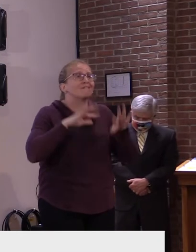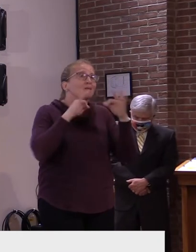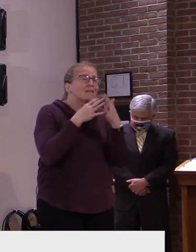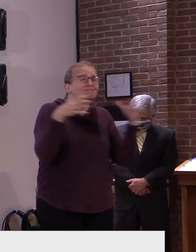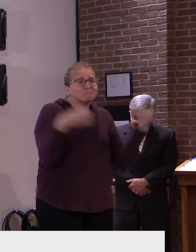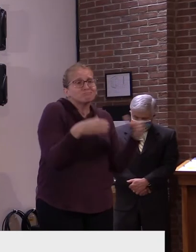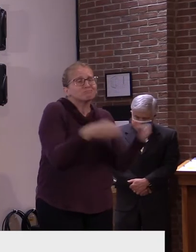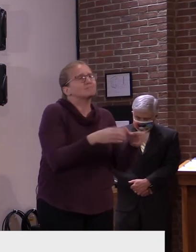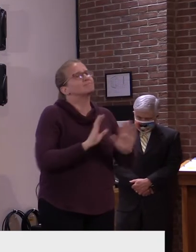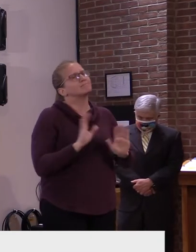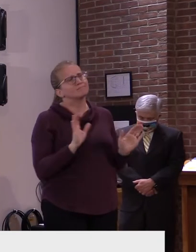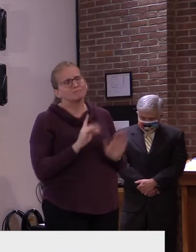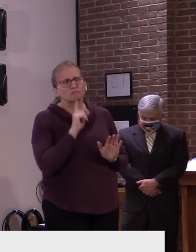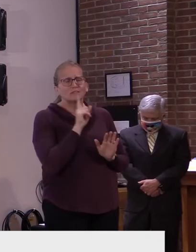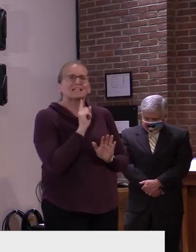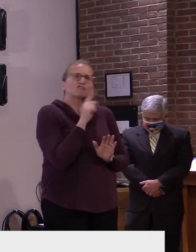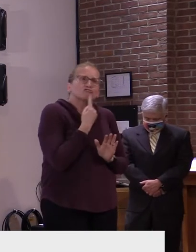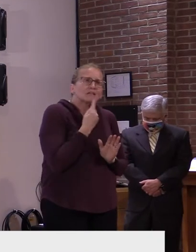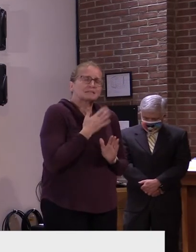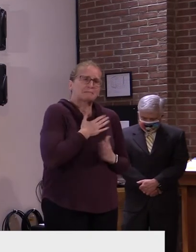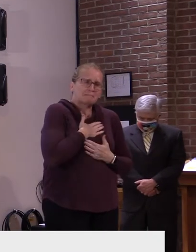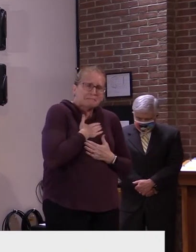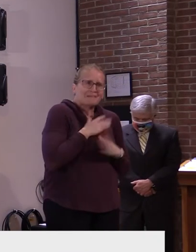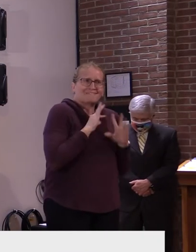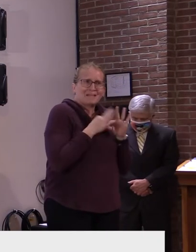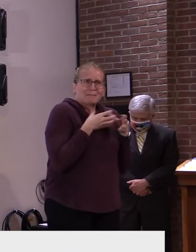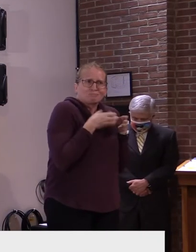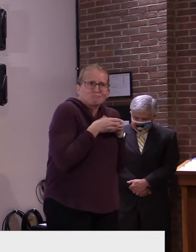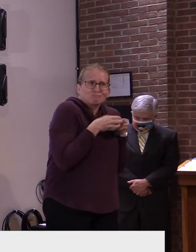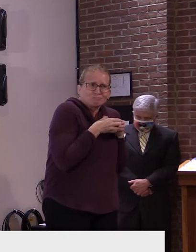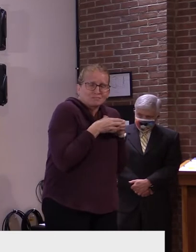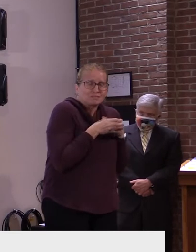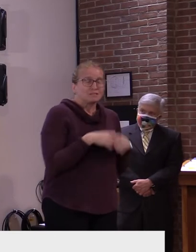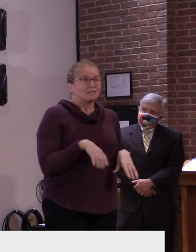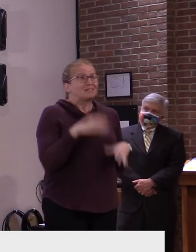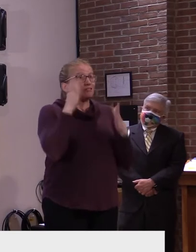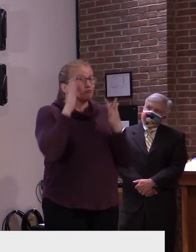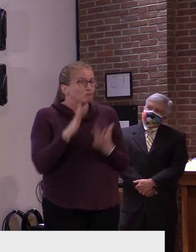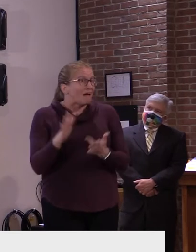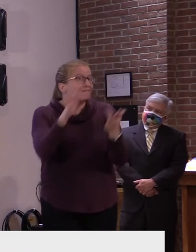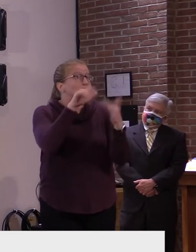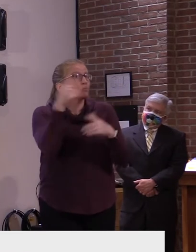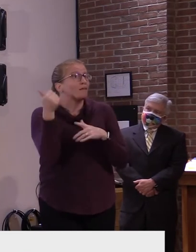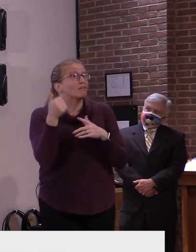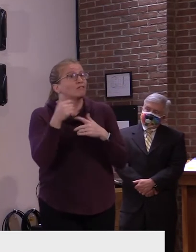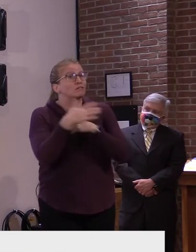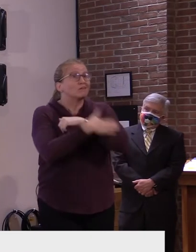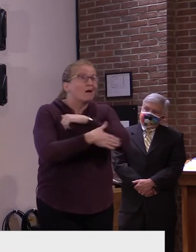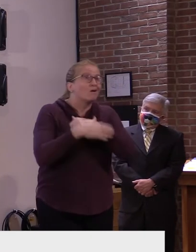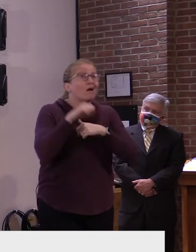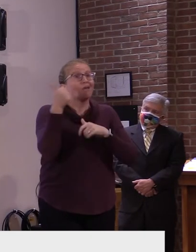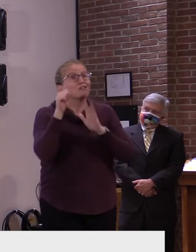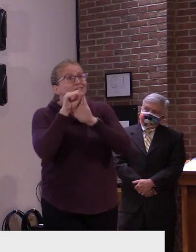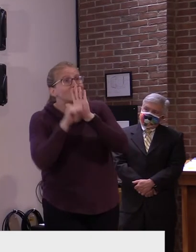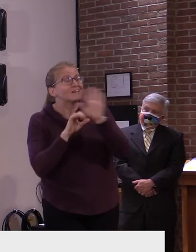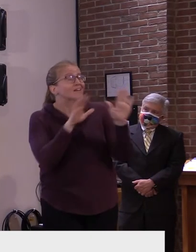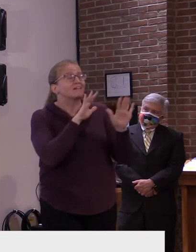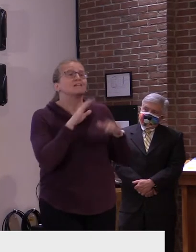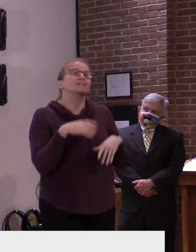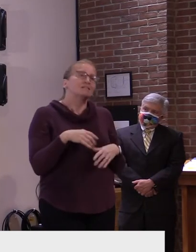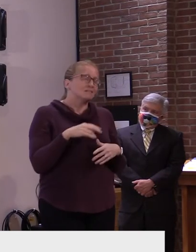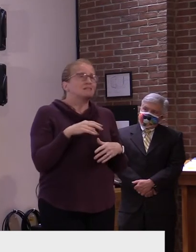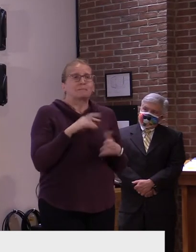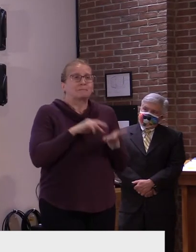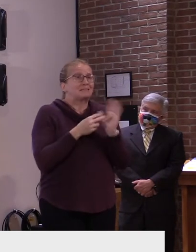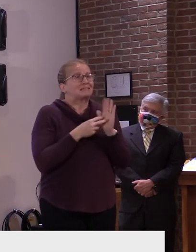increases your chances of getting and spreading the virus so we need to avoid traveling as much as we practically can anyone who travels